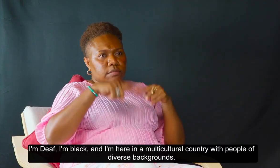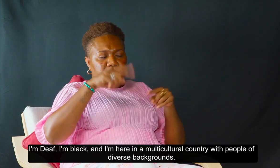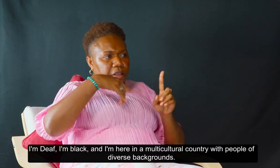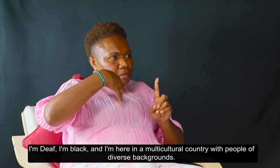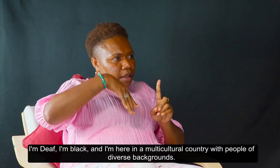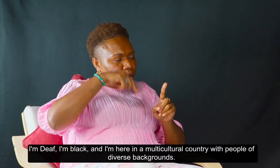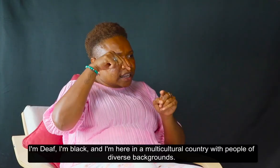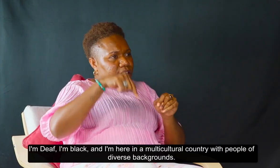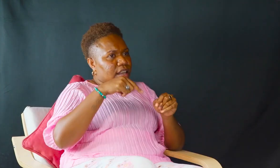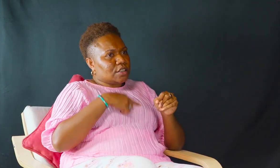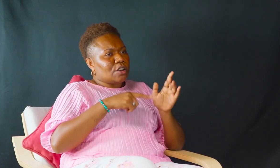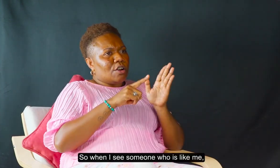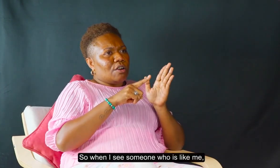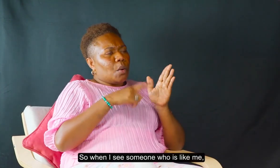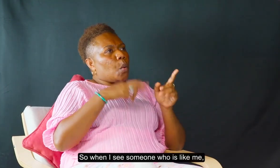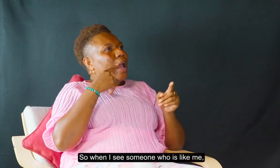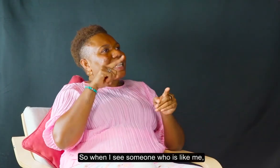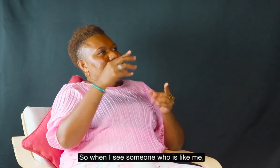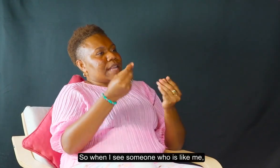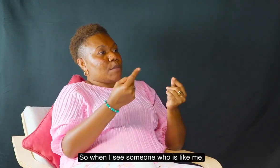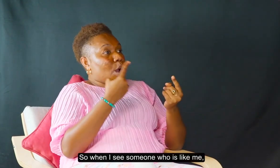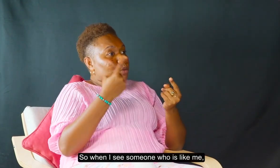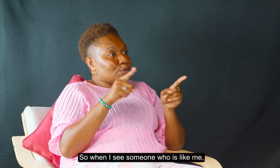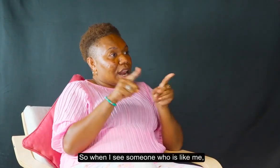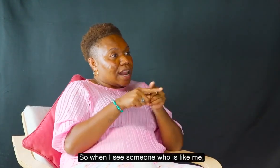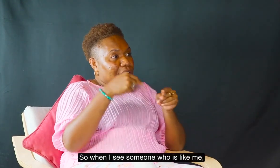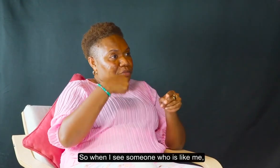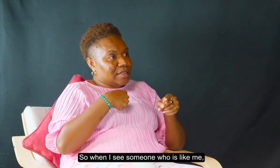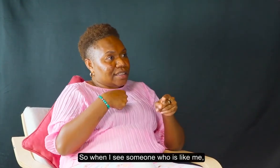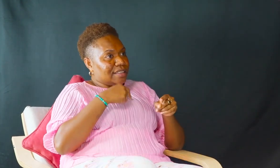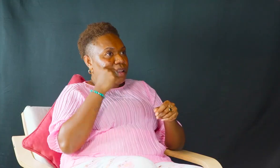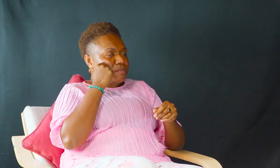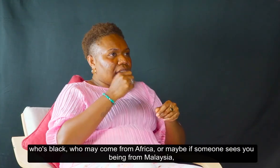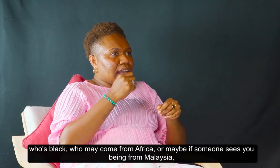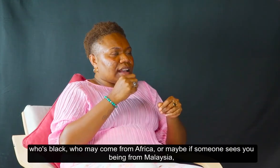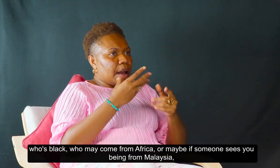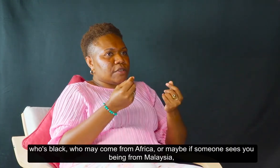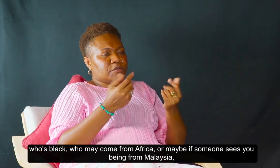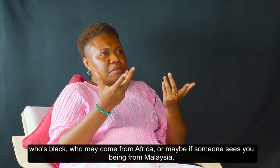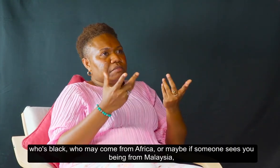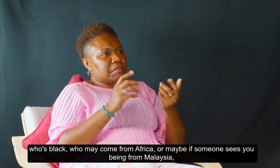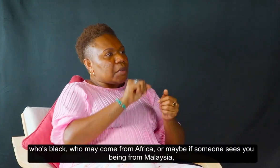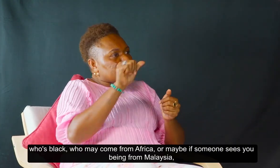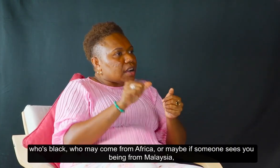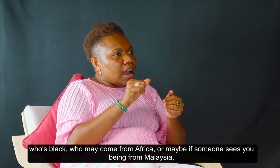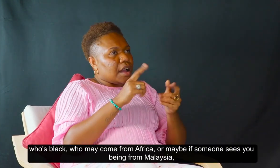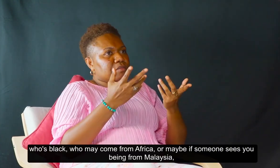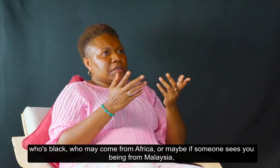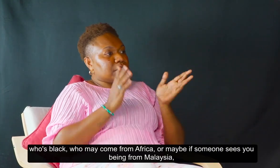diverse backgrounds. So when I see someone who is like me, who's black, who may come from